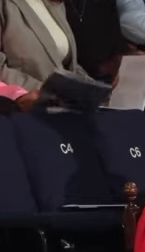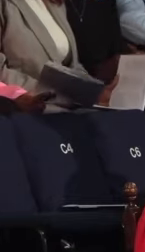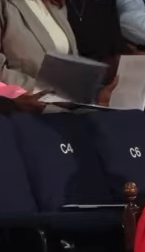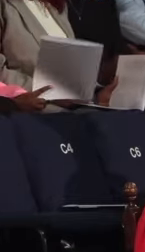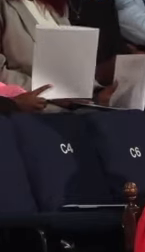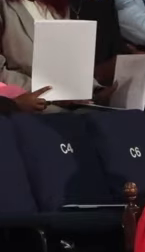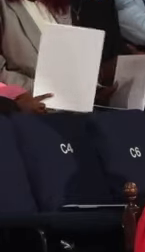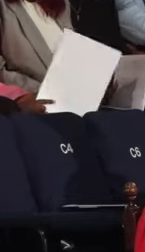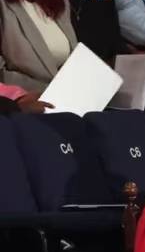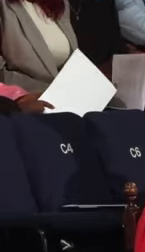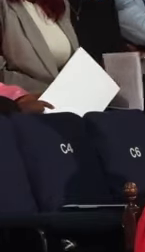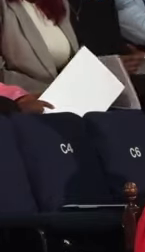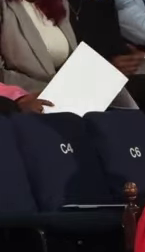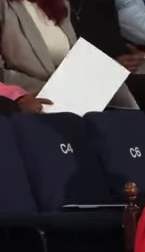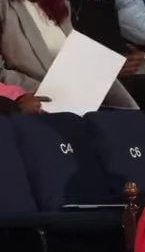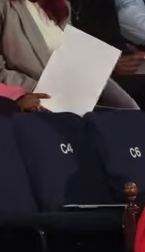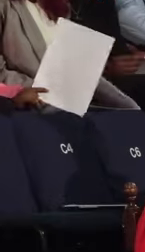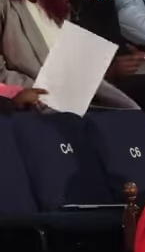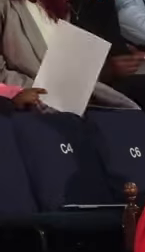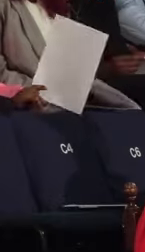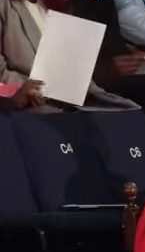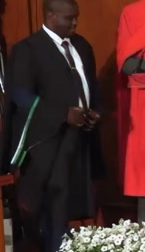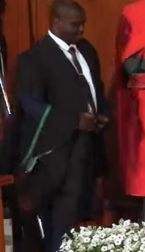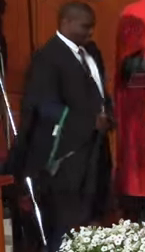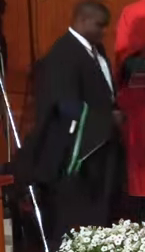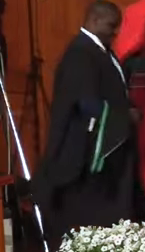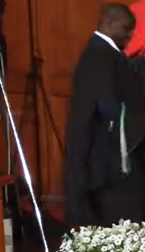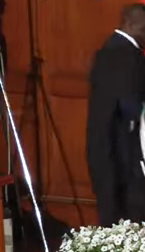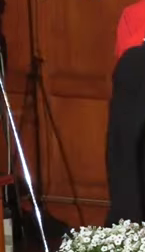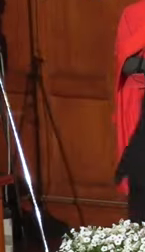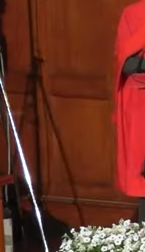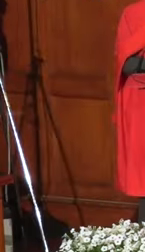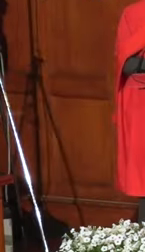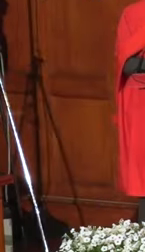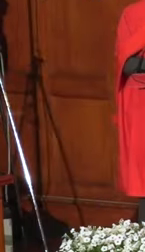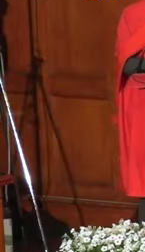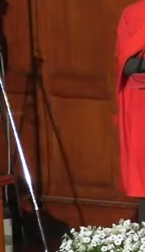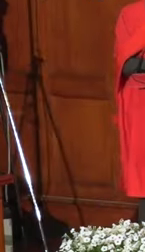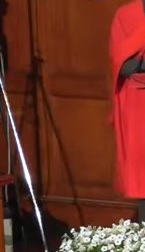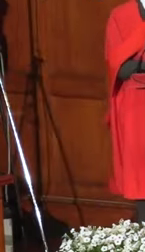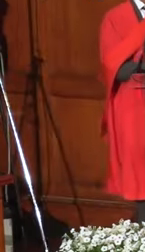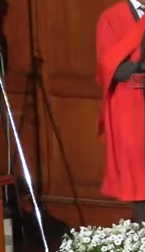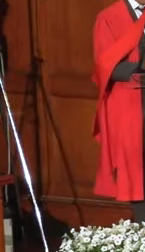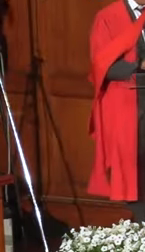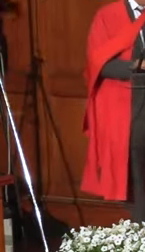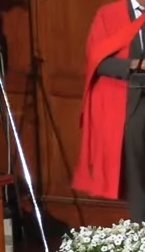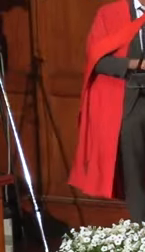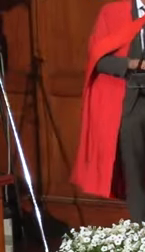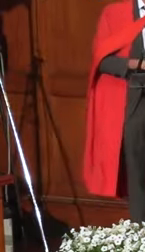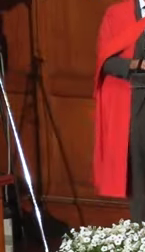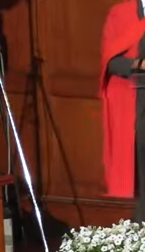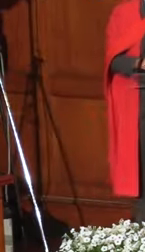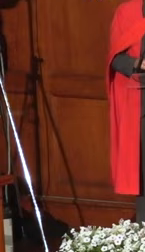For a Postgraduate Diploma in Power Plant Engineering, Wilbert Litawe Nambahu.